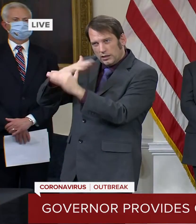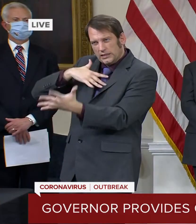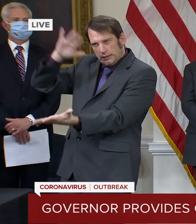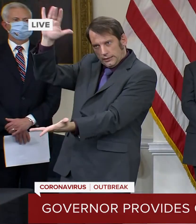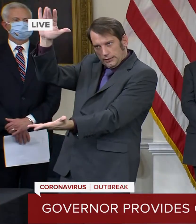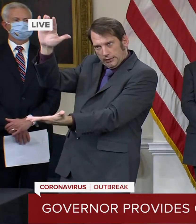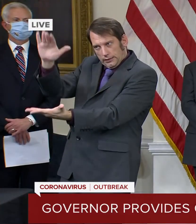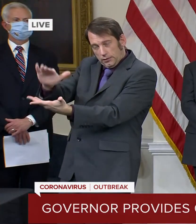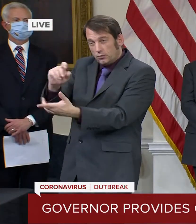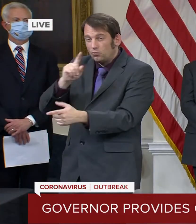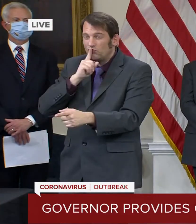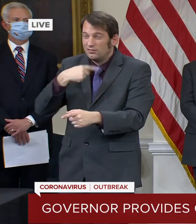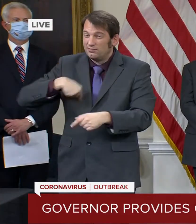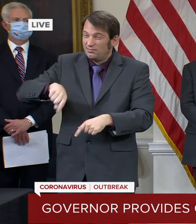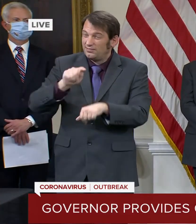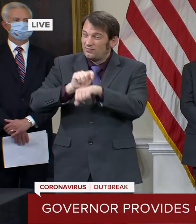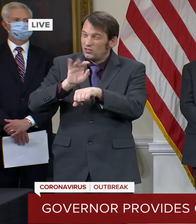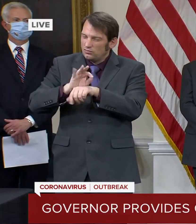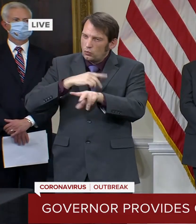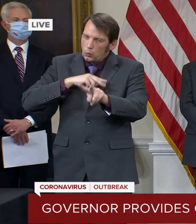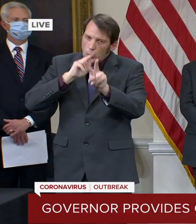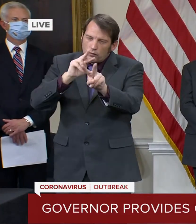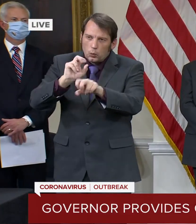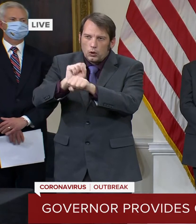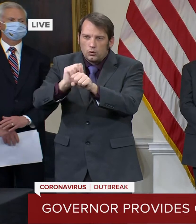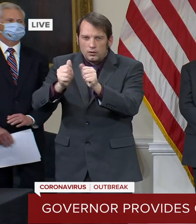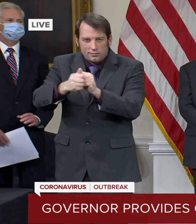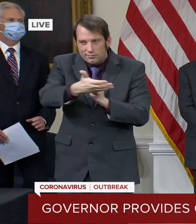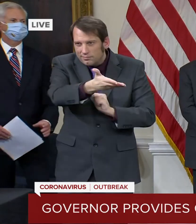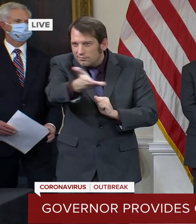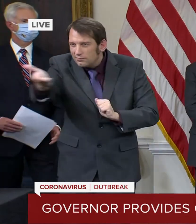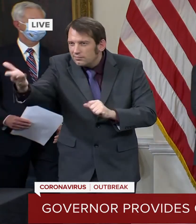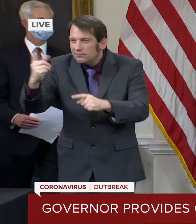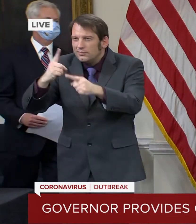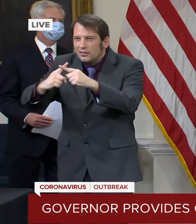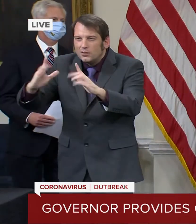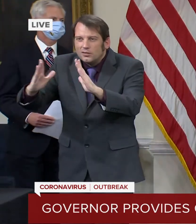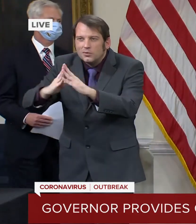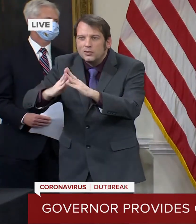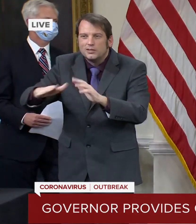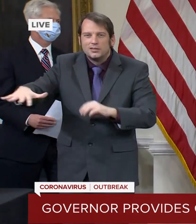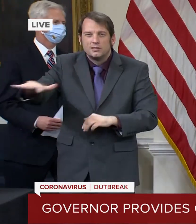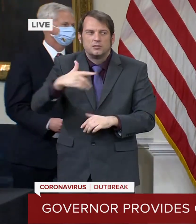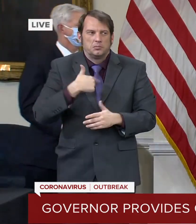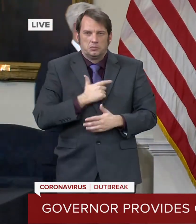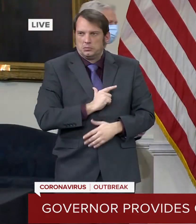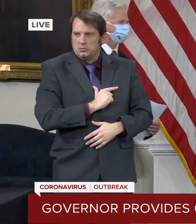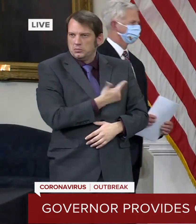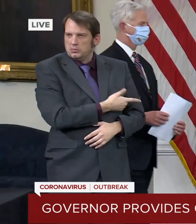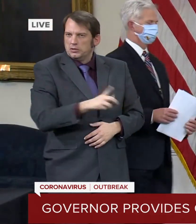and your community. I will be followed by Dr. Delbridge. Thank you.